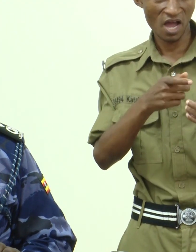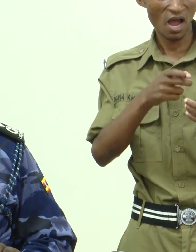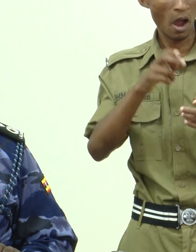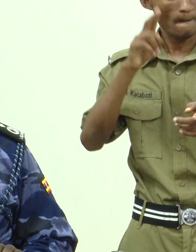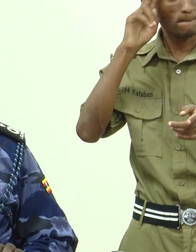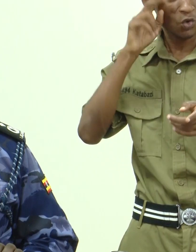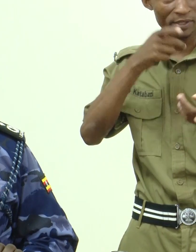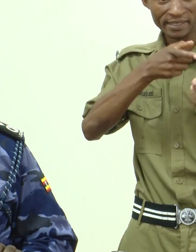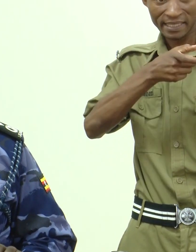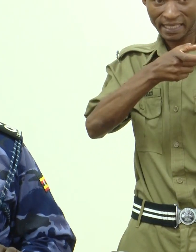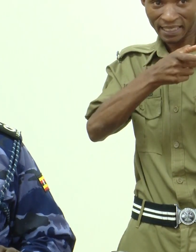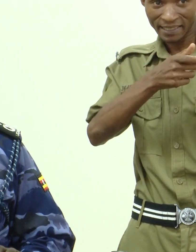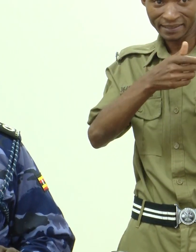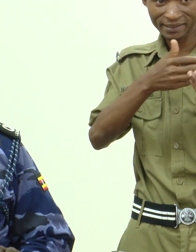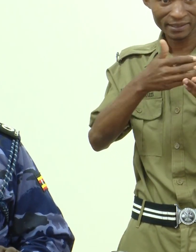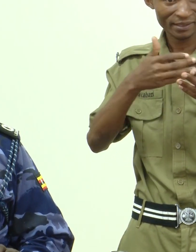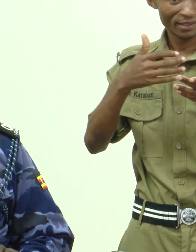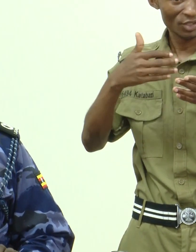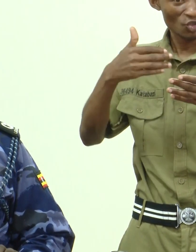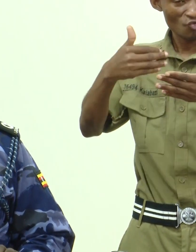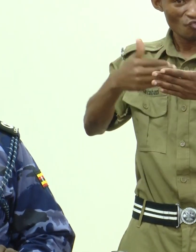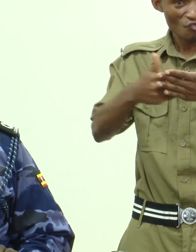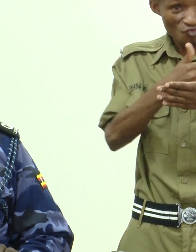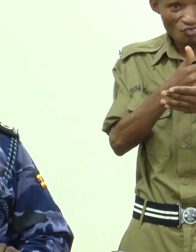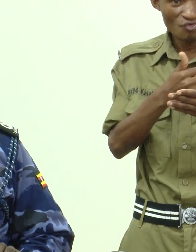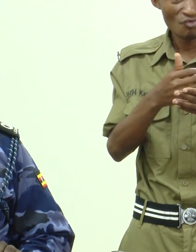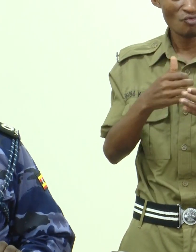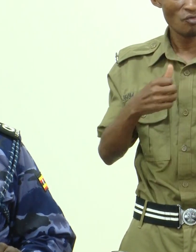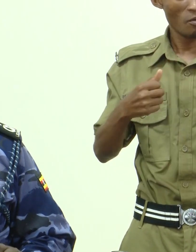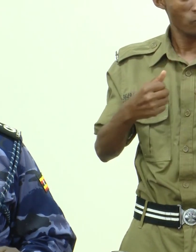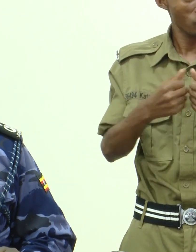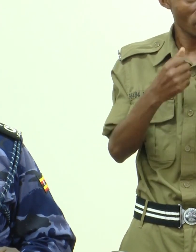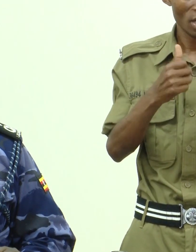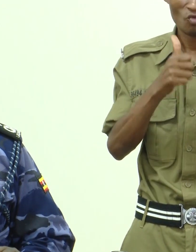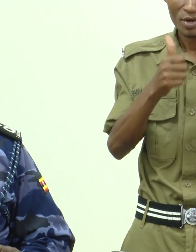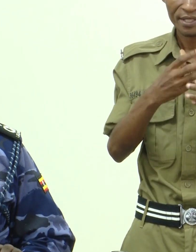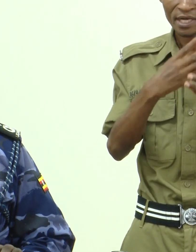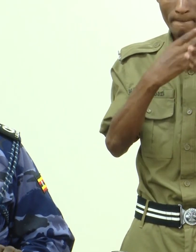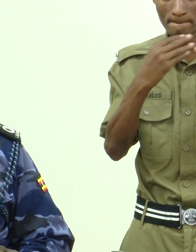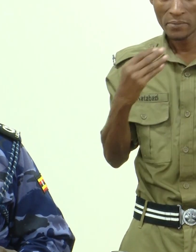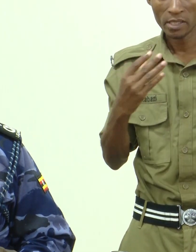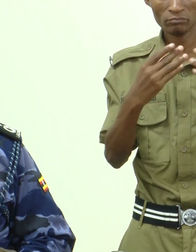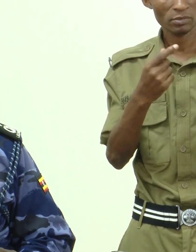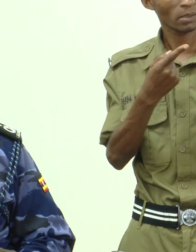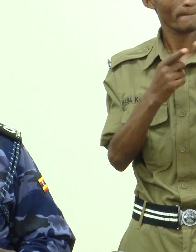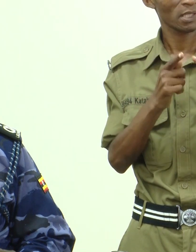recent deadly attacks that are still missing. But we are pursuing